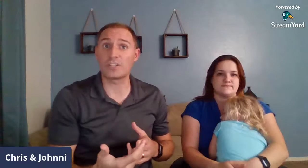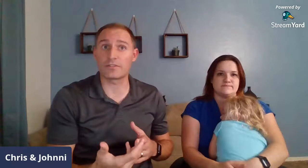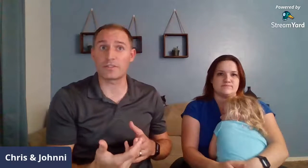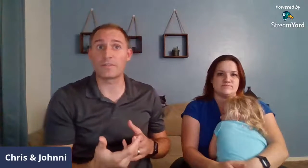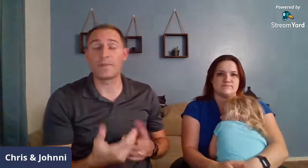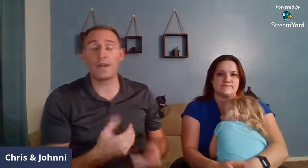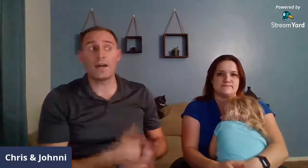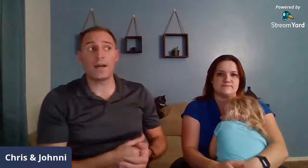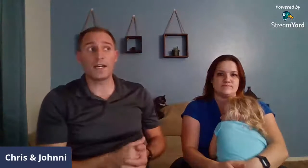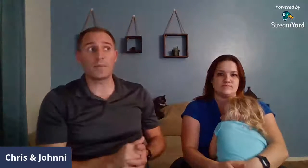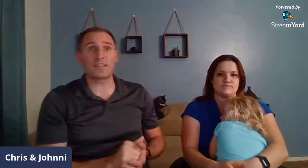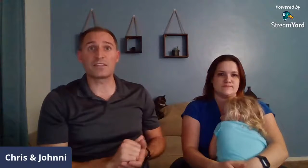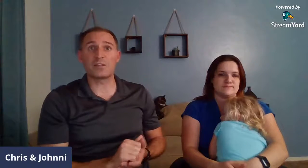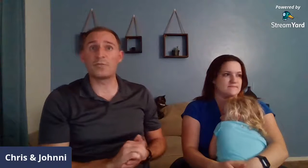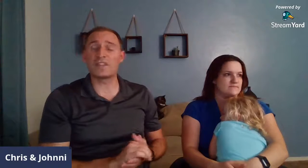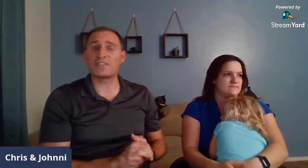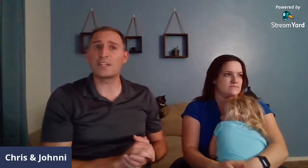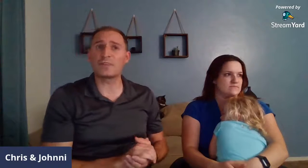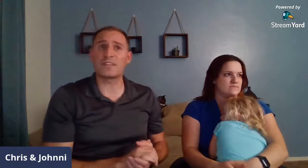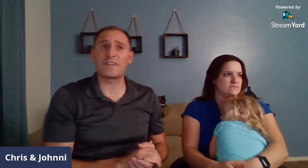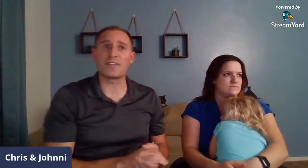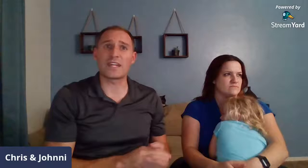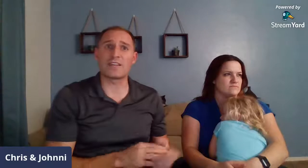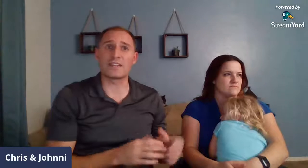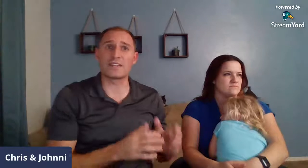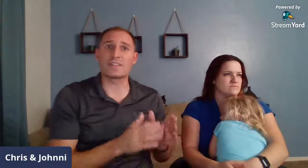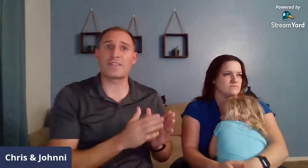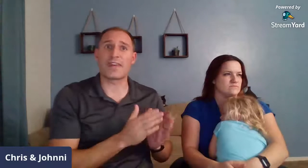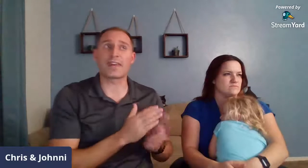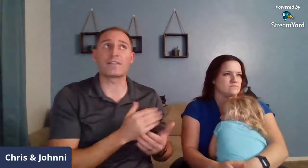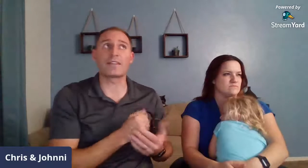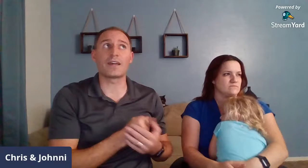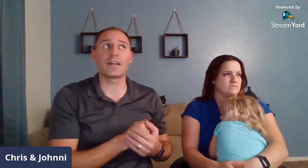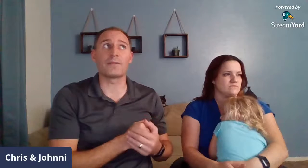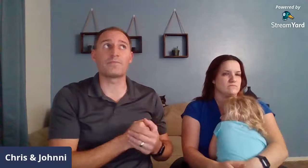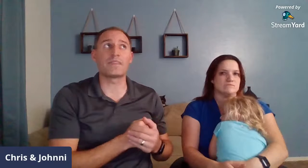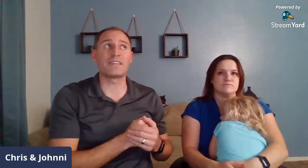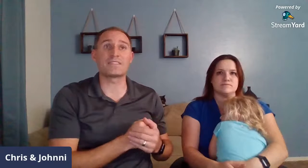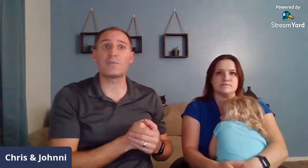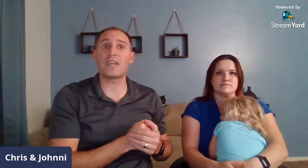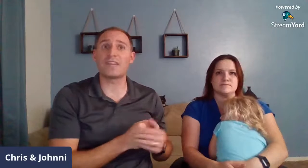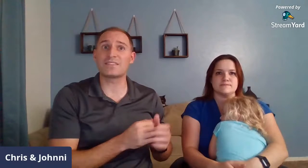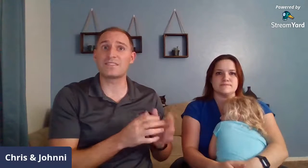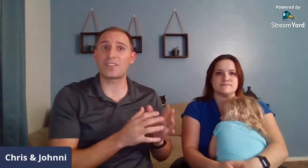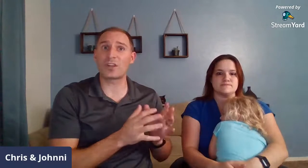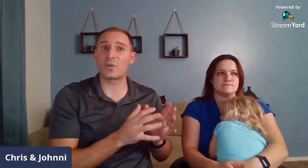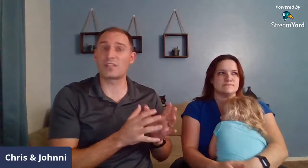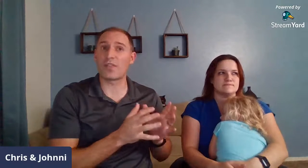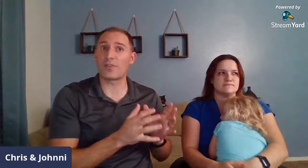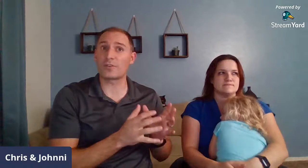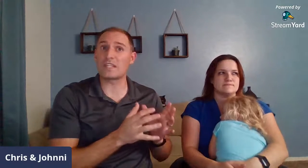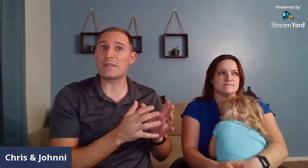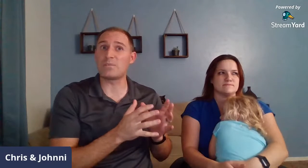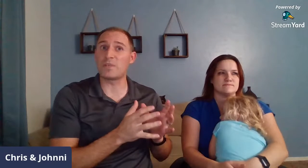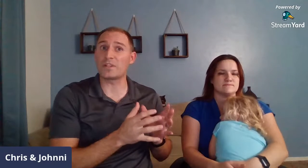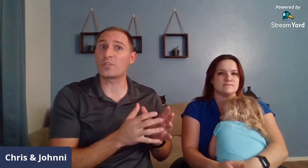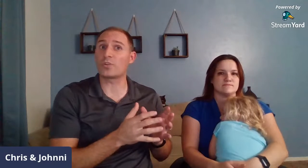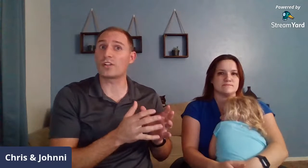children. And so basically what they found out is that in some cases there was a 30 million word